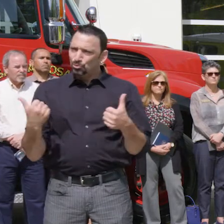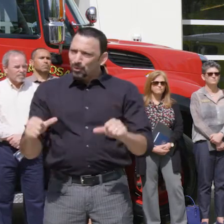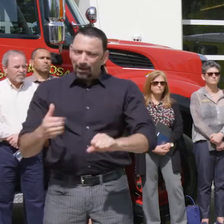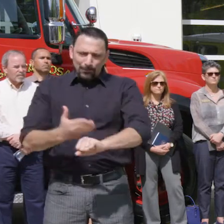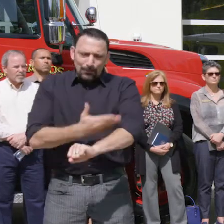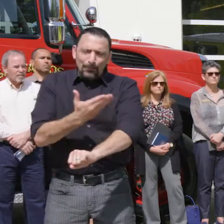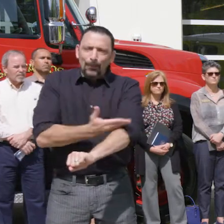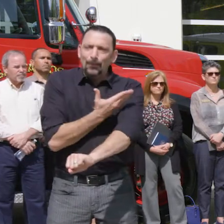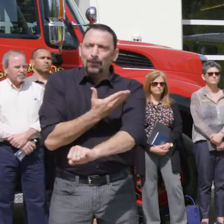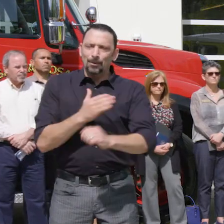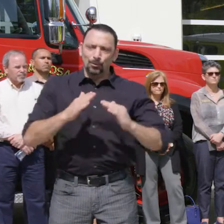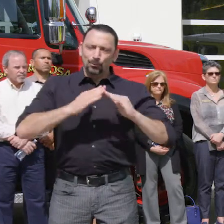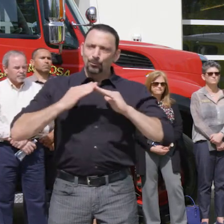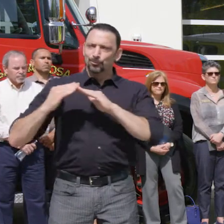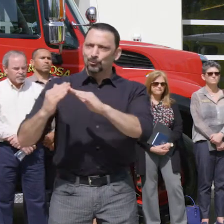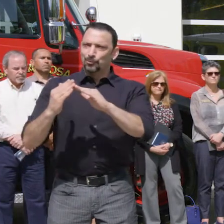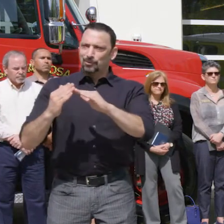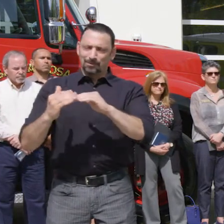forward.